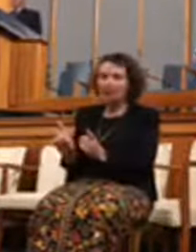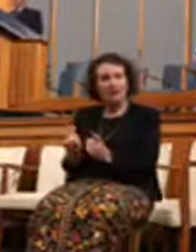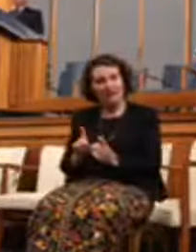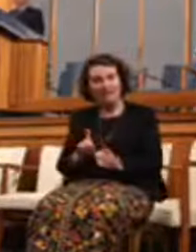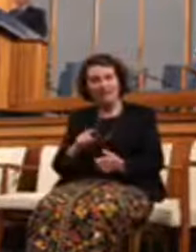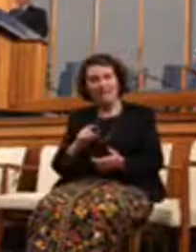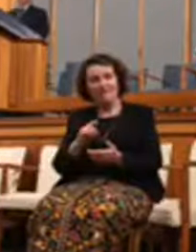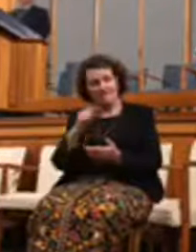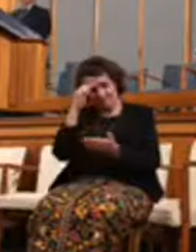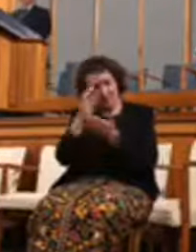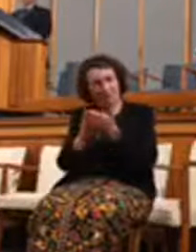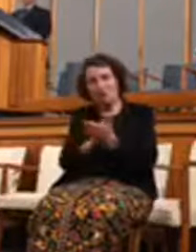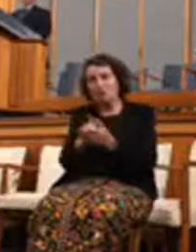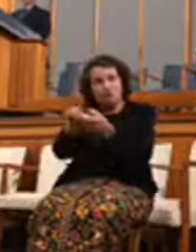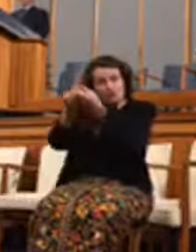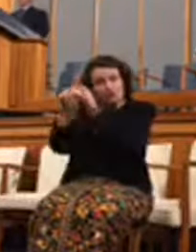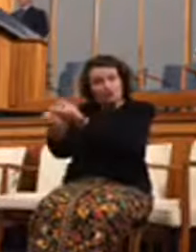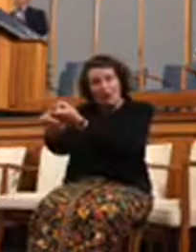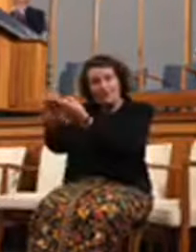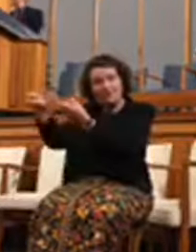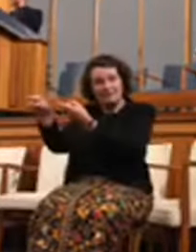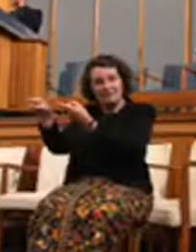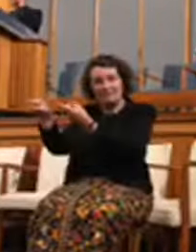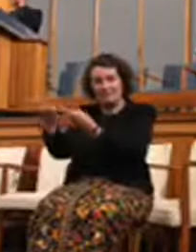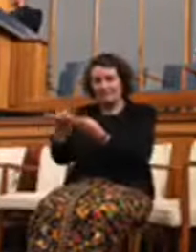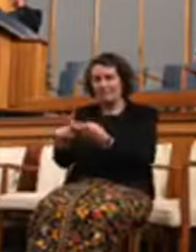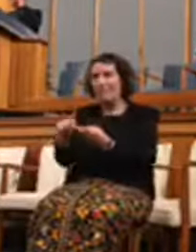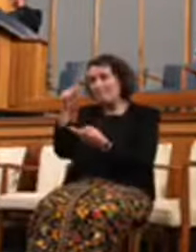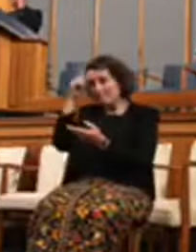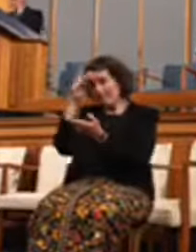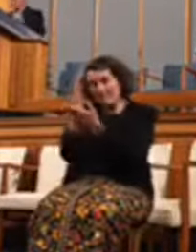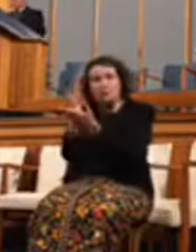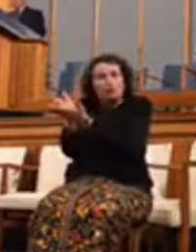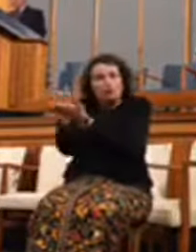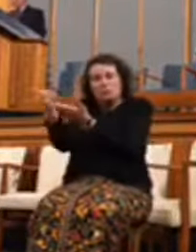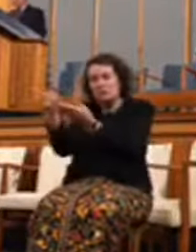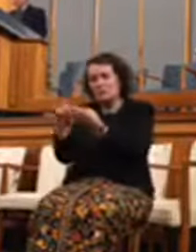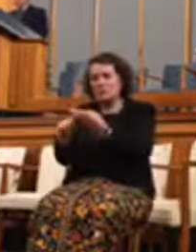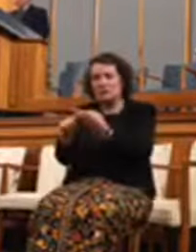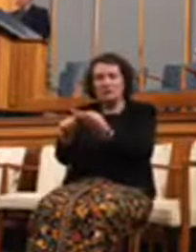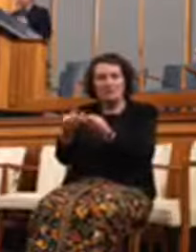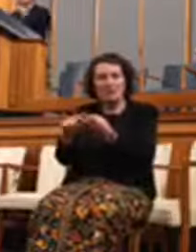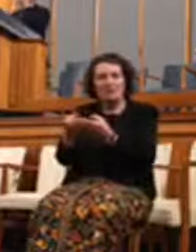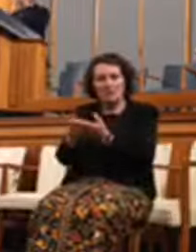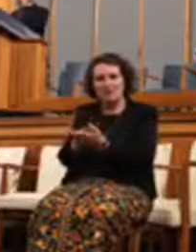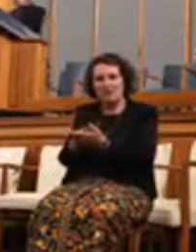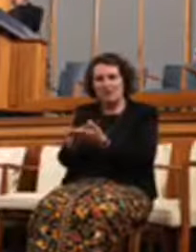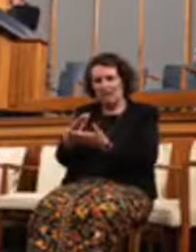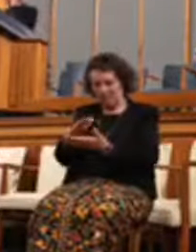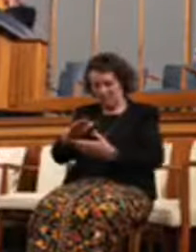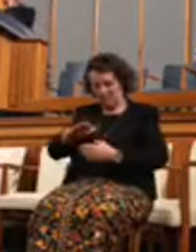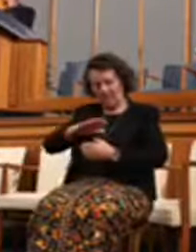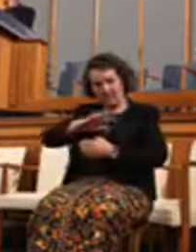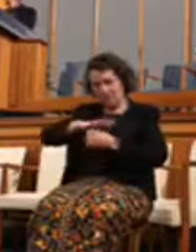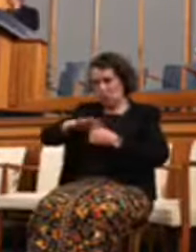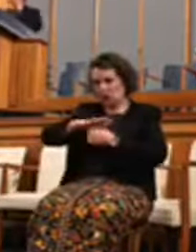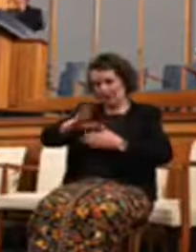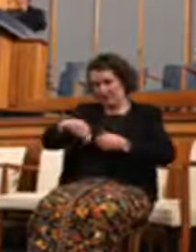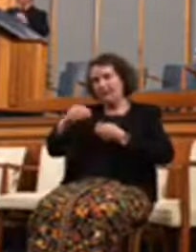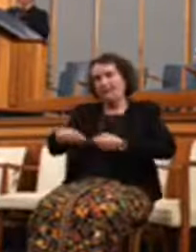Faith is to believe. Faith is to commit yourself to the Lord Jesus Christ, which means I come